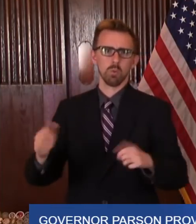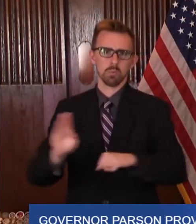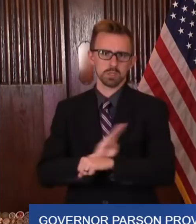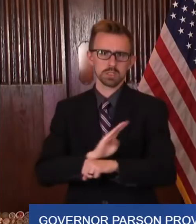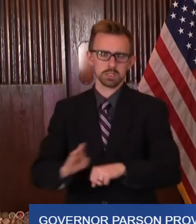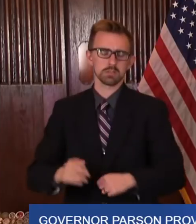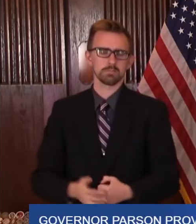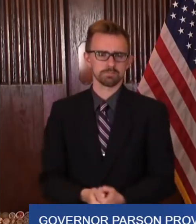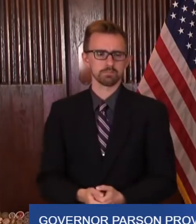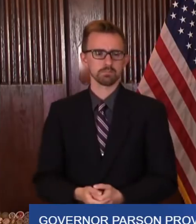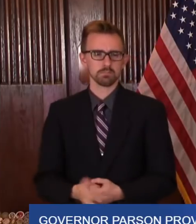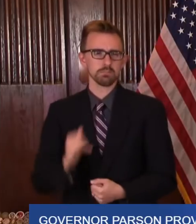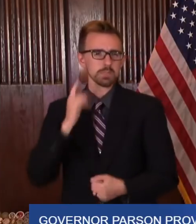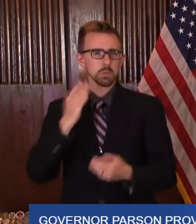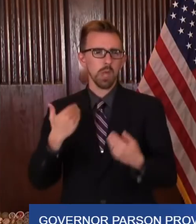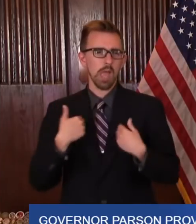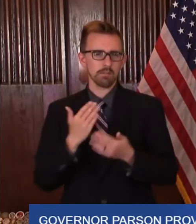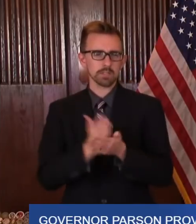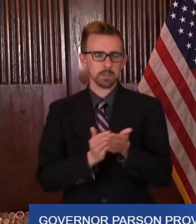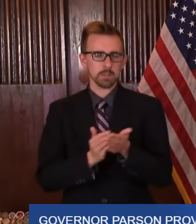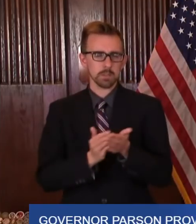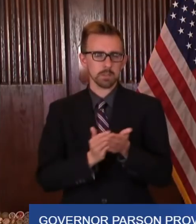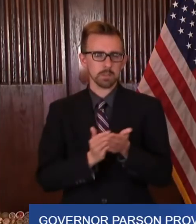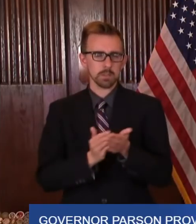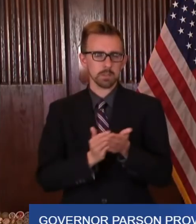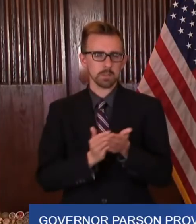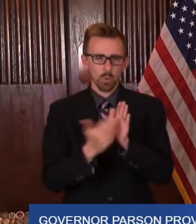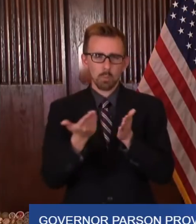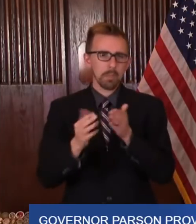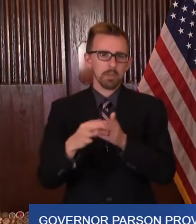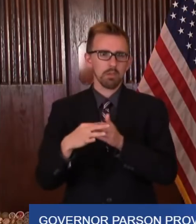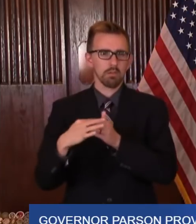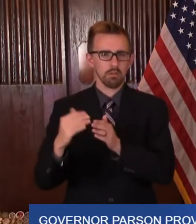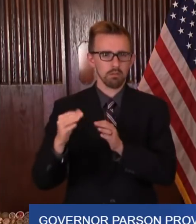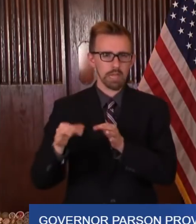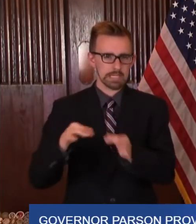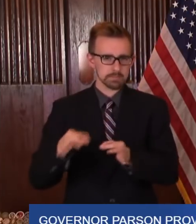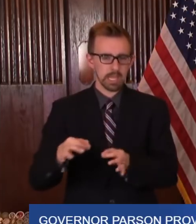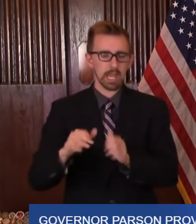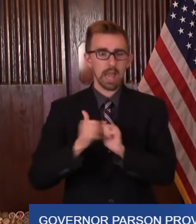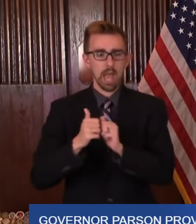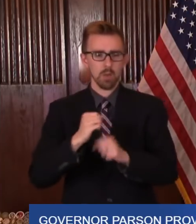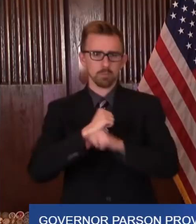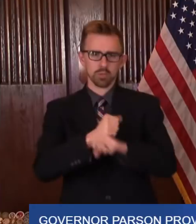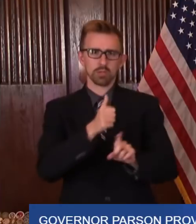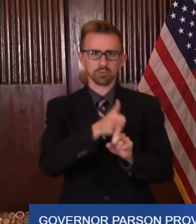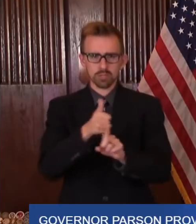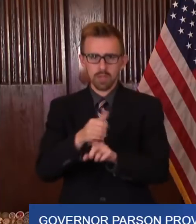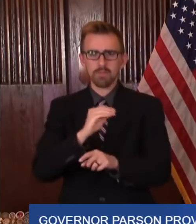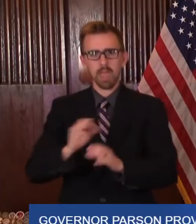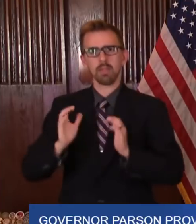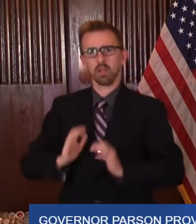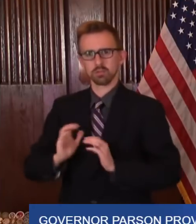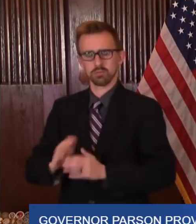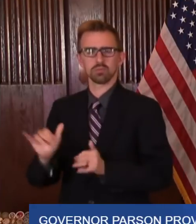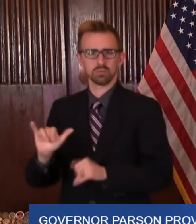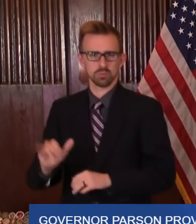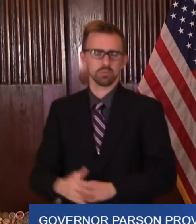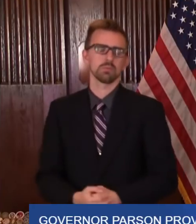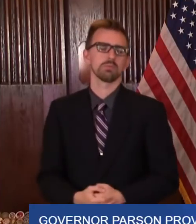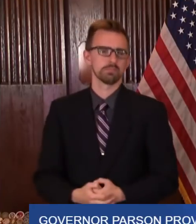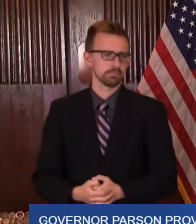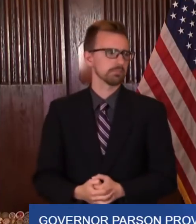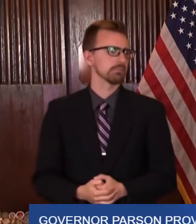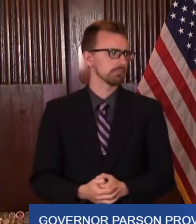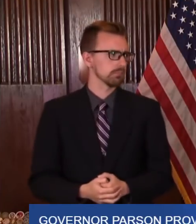But I think there'll be some guidance that we'll give as far as what they should maybe have for protective gear to protect themselves and the customers. All right, thank you, Governor.